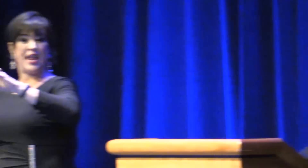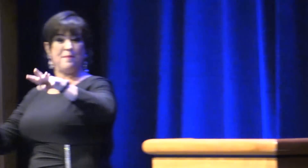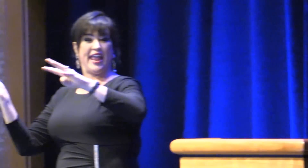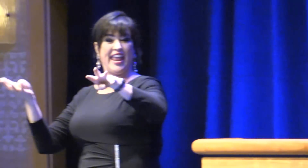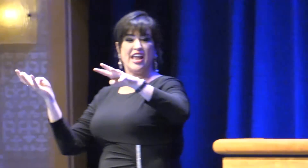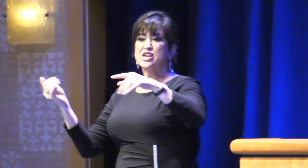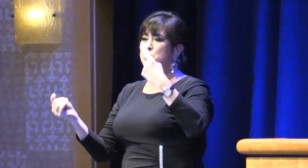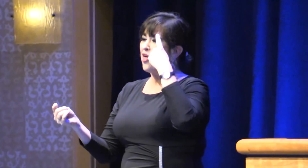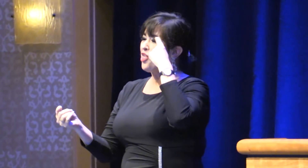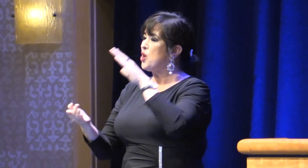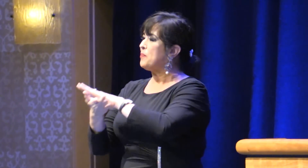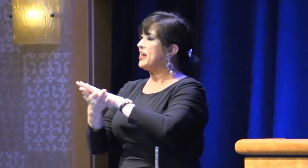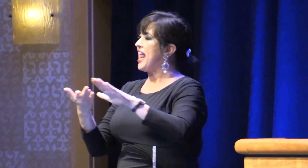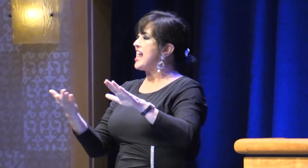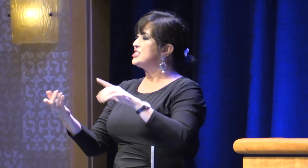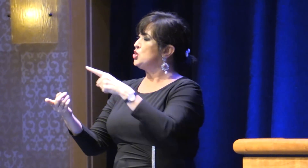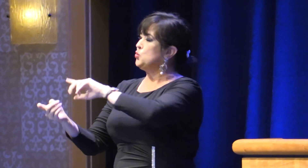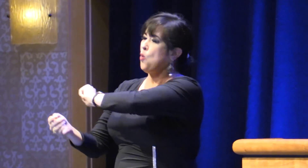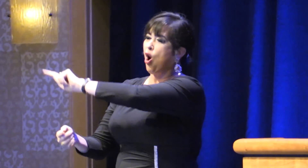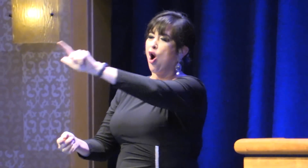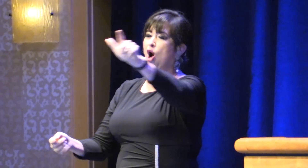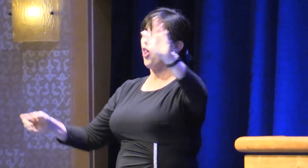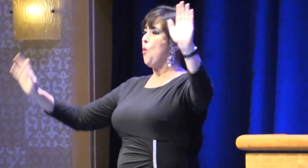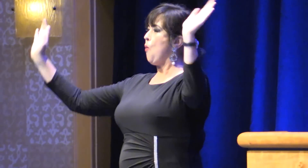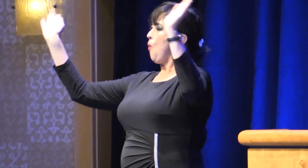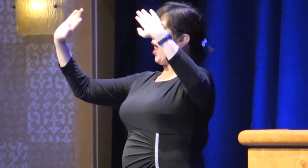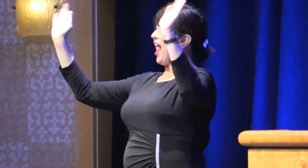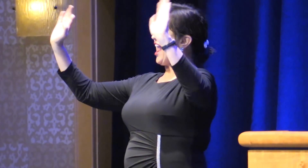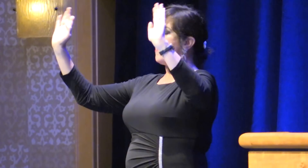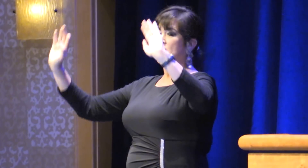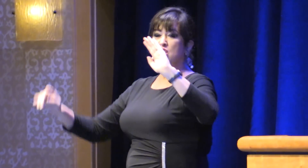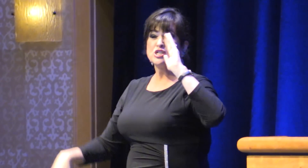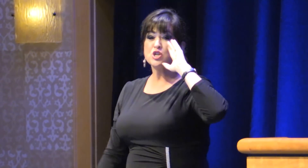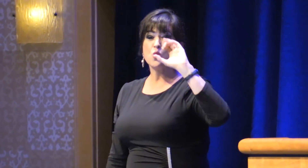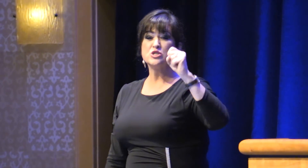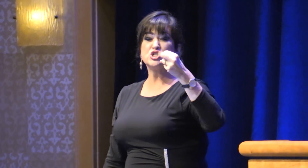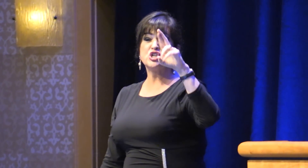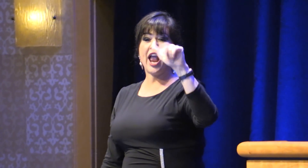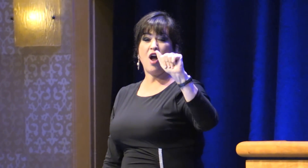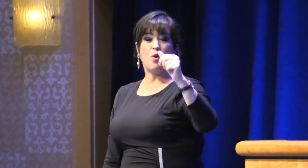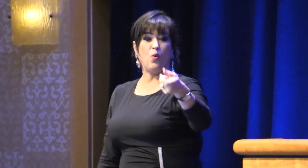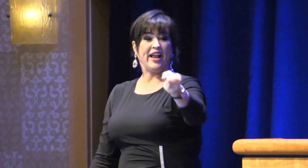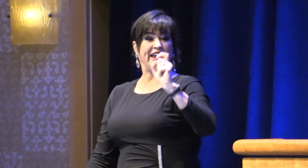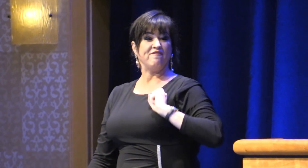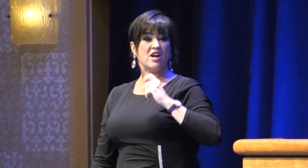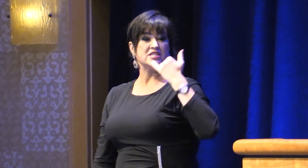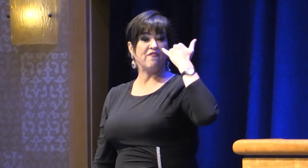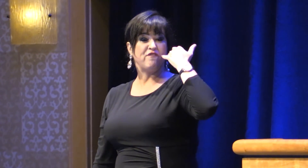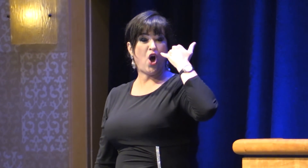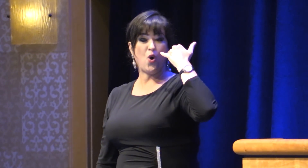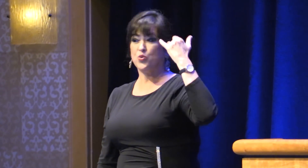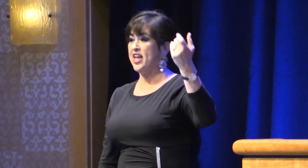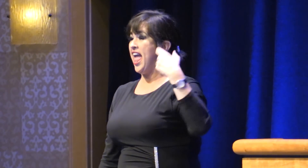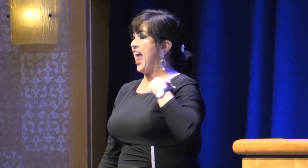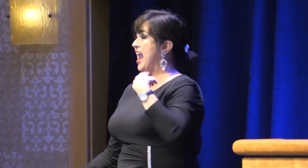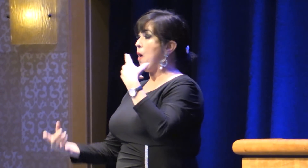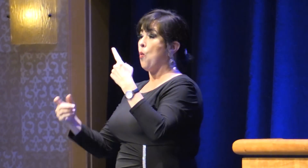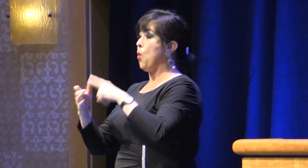this evening on a live streaming feed, so we thought it would be nice if we could all give them a big shout out and wave. So we'll get